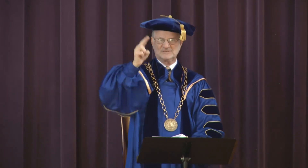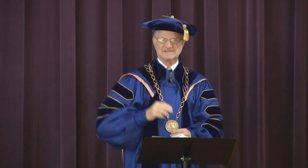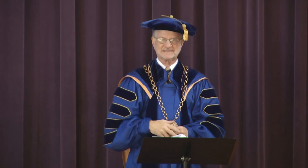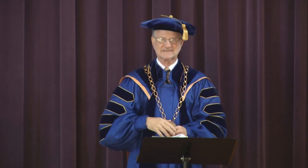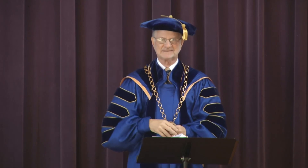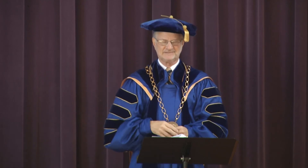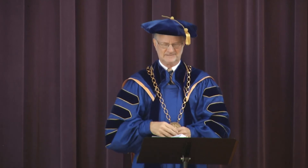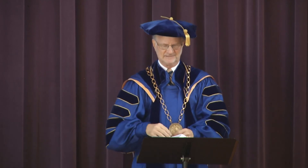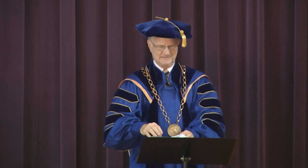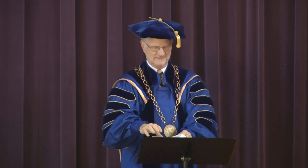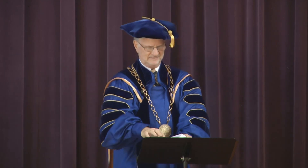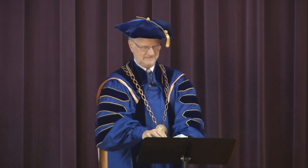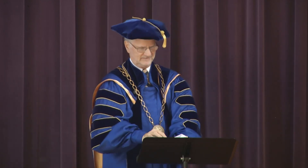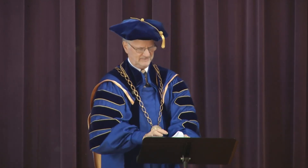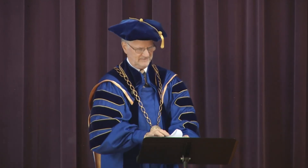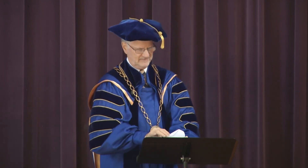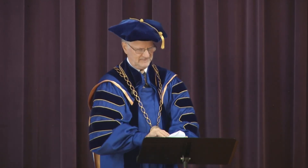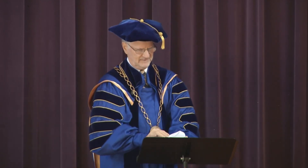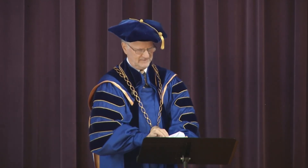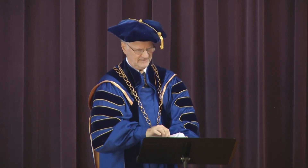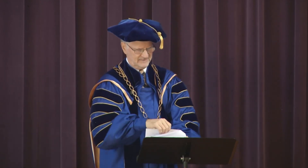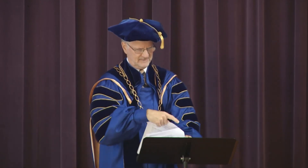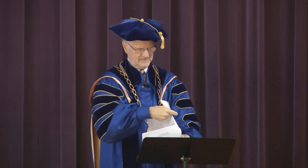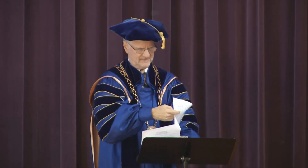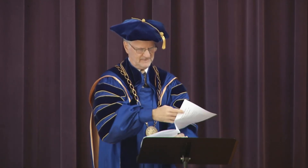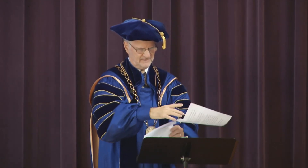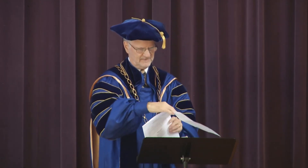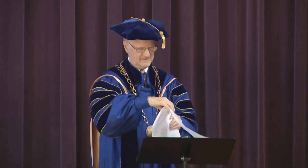loyalty and your dedication to Gallaudet University.